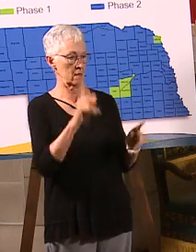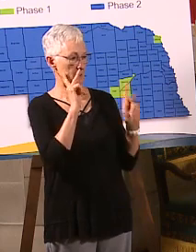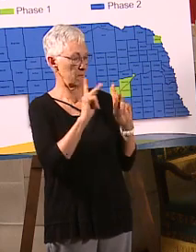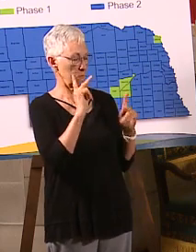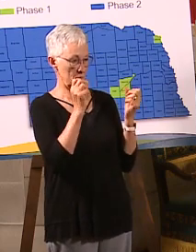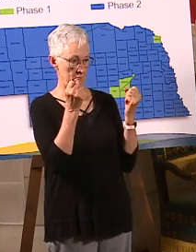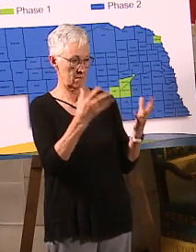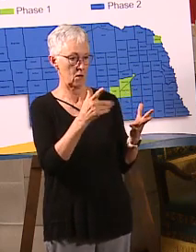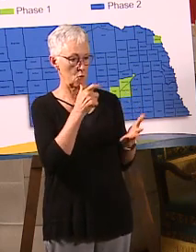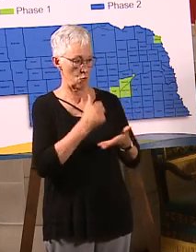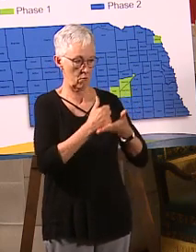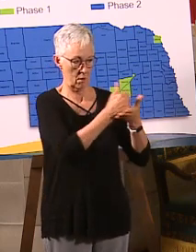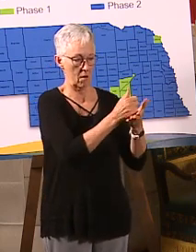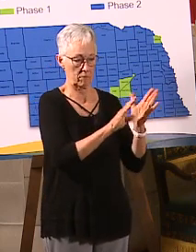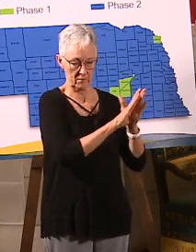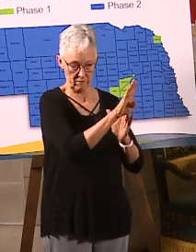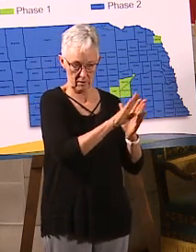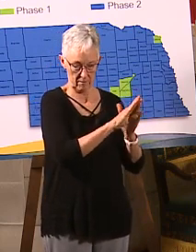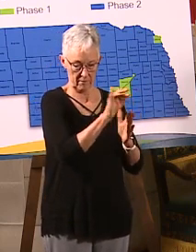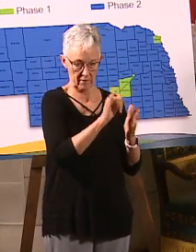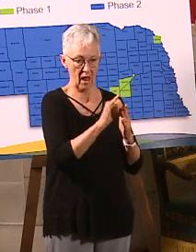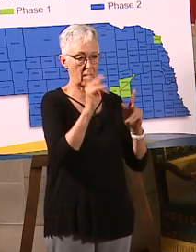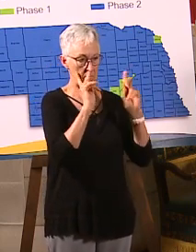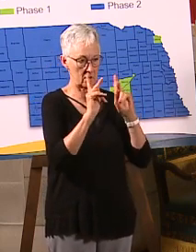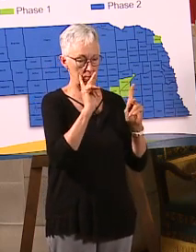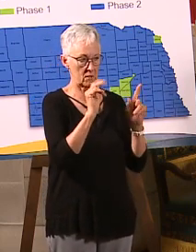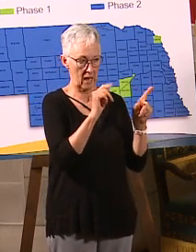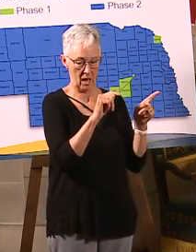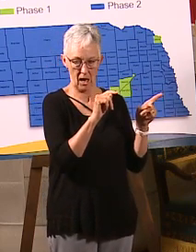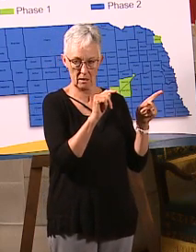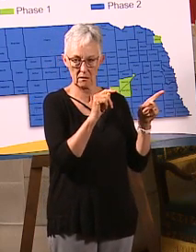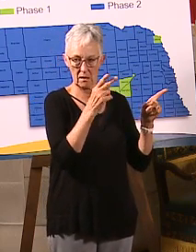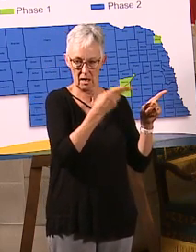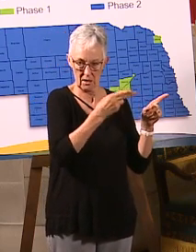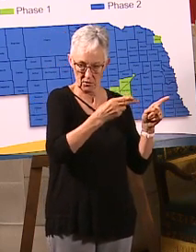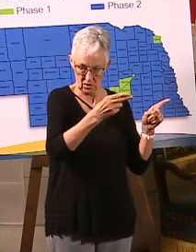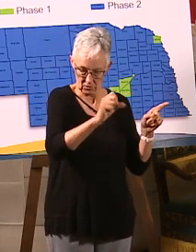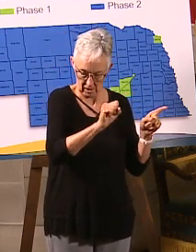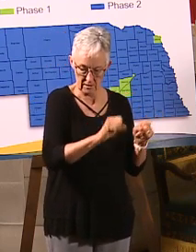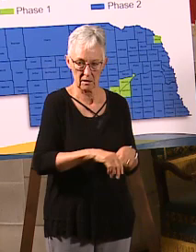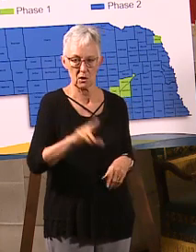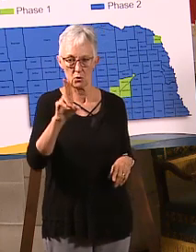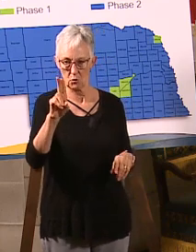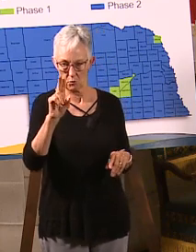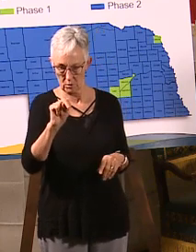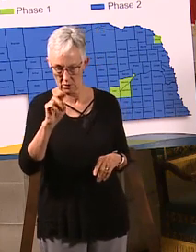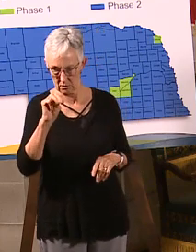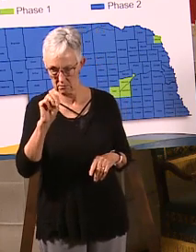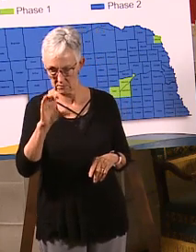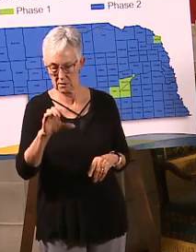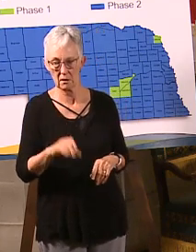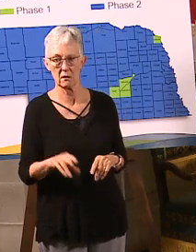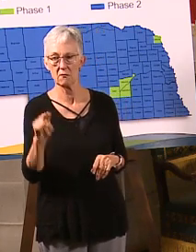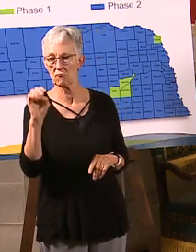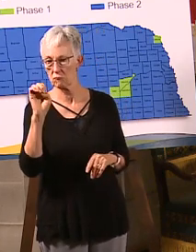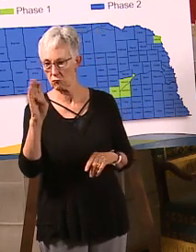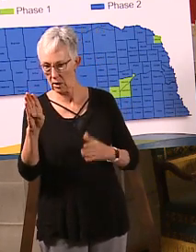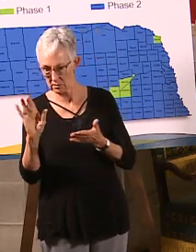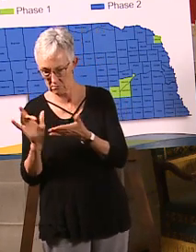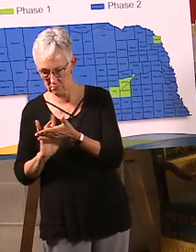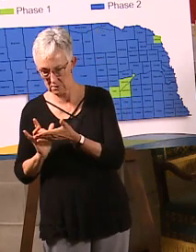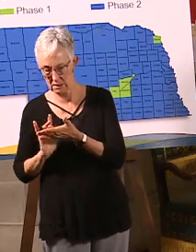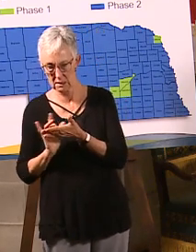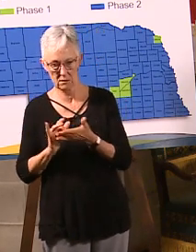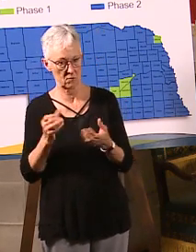at Health and Human Services. I mentioned UNMC and some of my colleagues there and at Nebraska Medicine. telemedicine, a lot of the resources, we've linked to a lot of